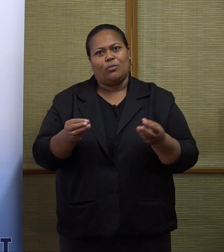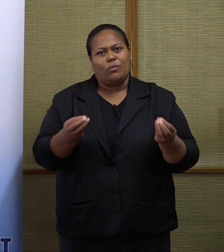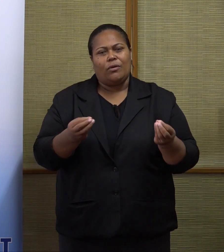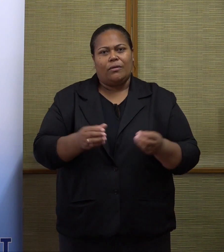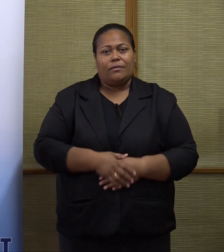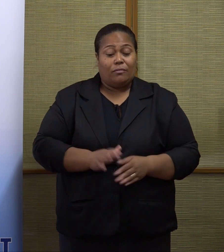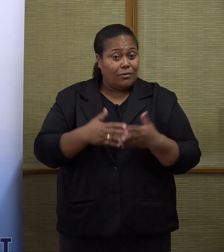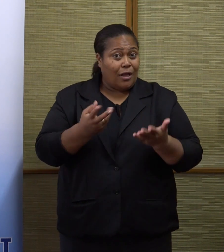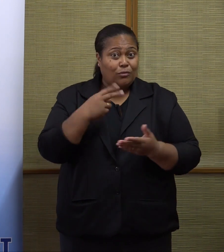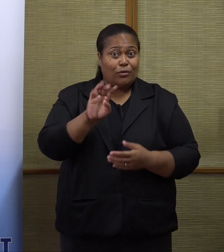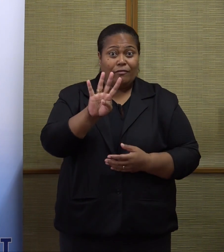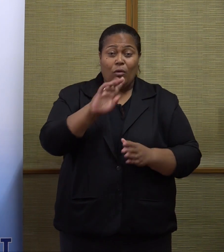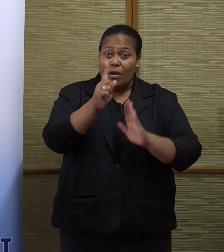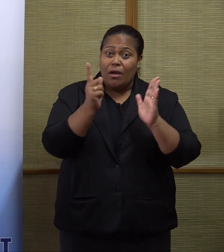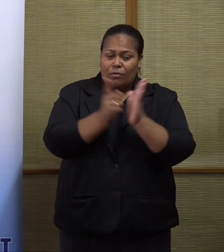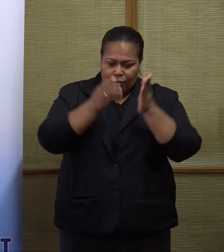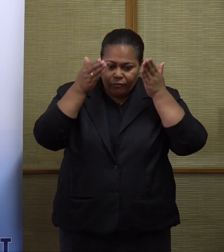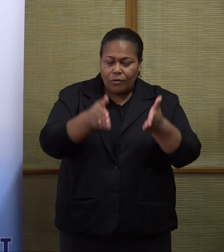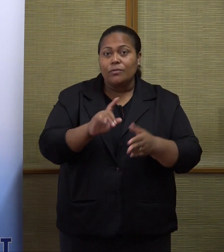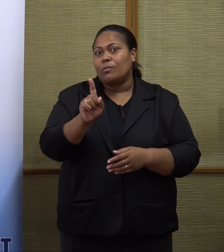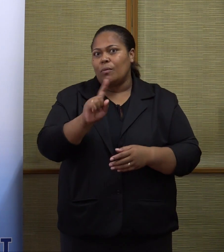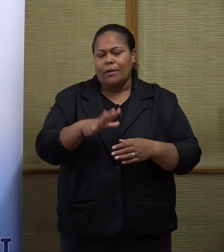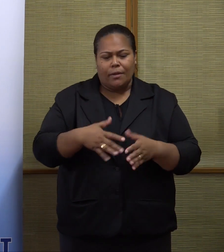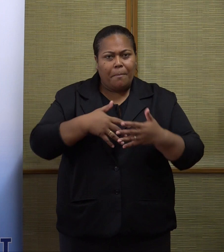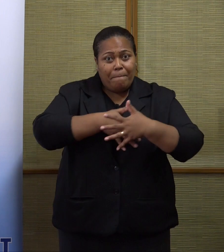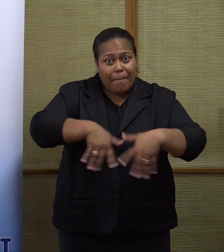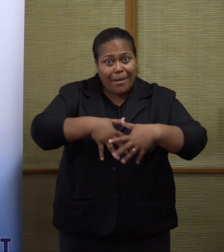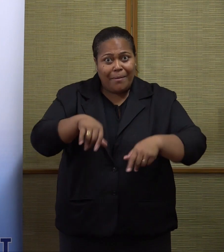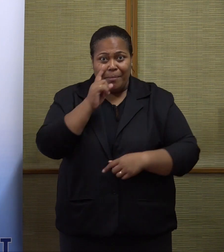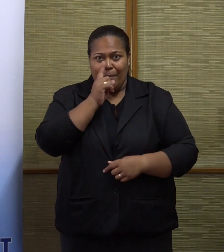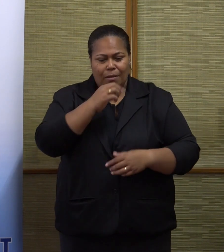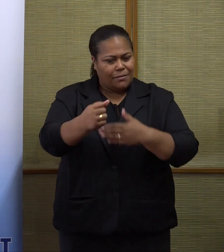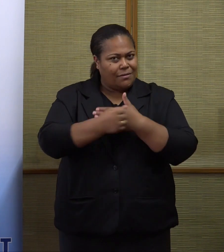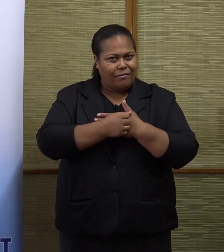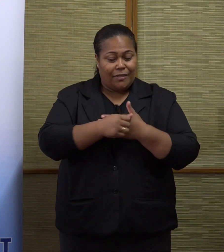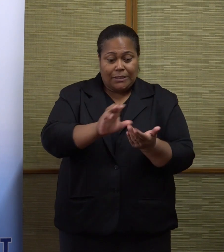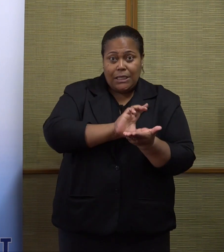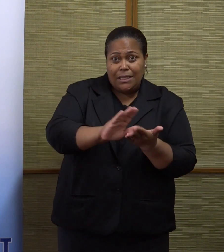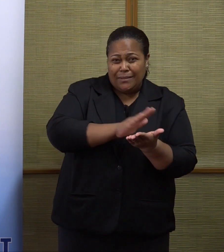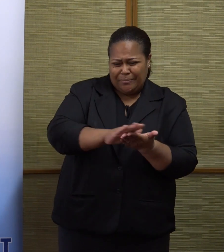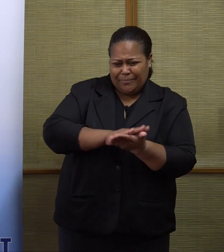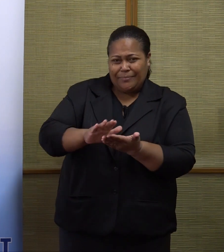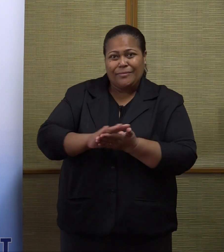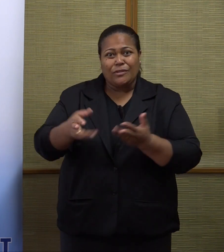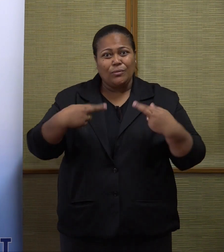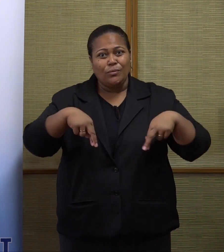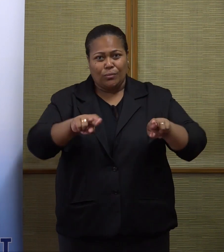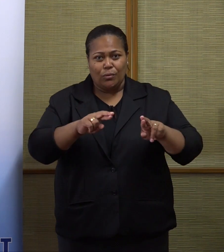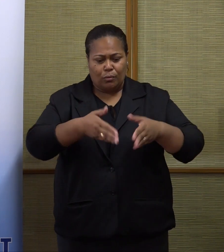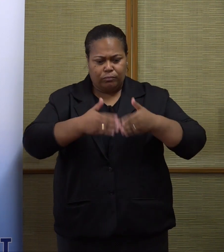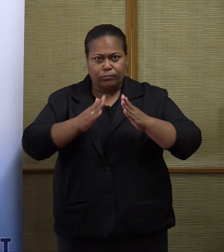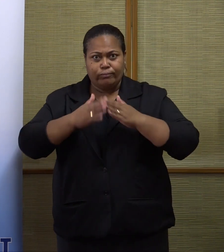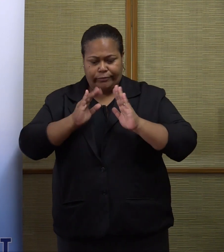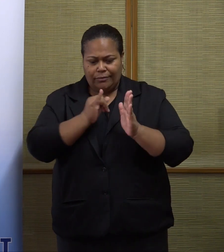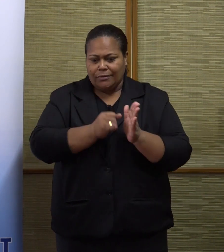for the next 24 hours is on maintaining public safety, clearing roads, restoration of critical infrastructure